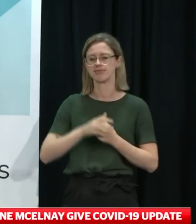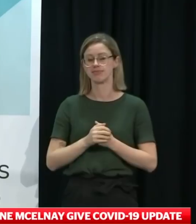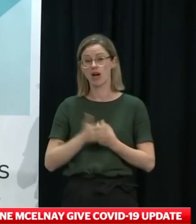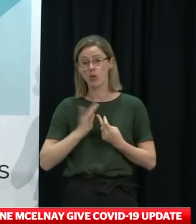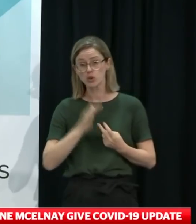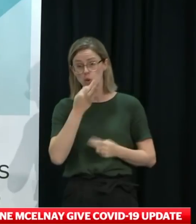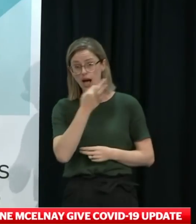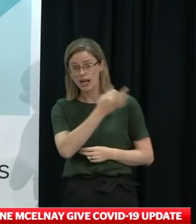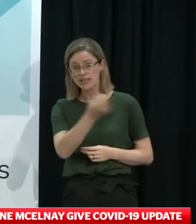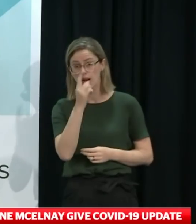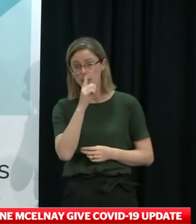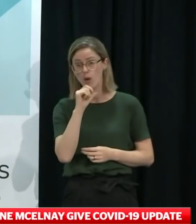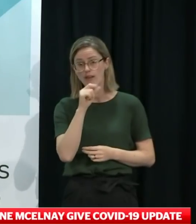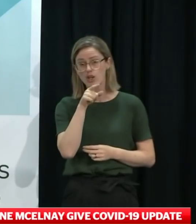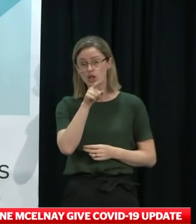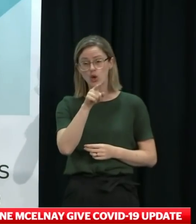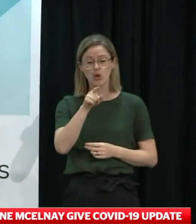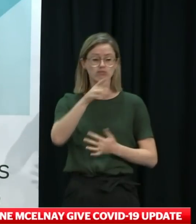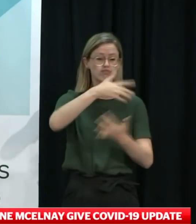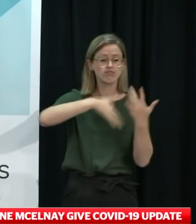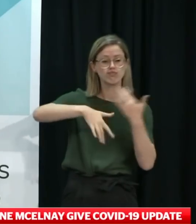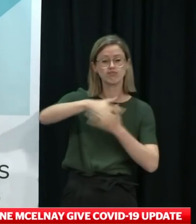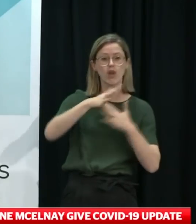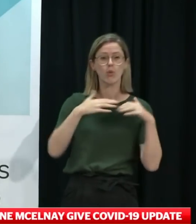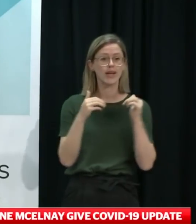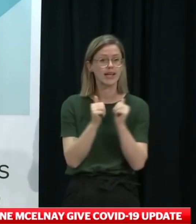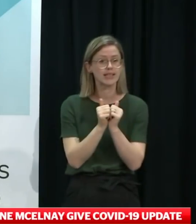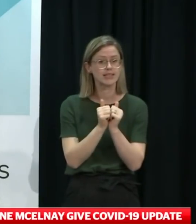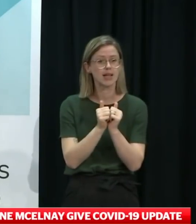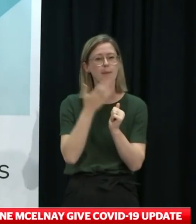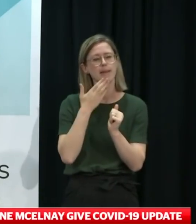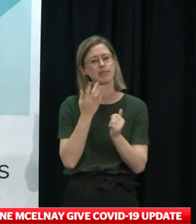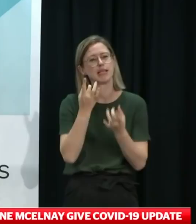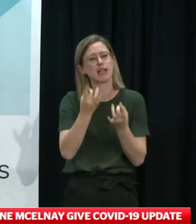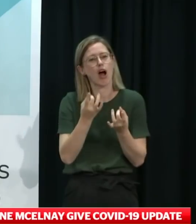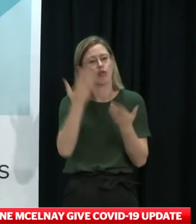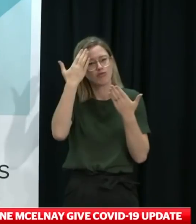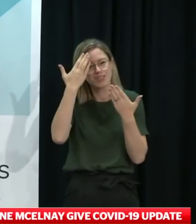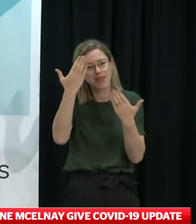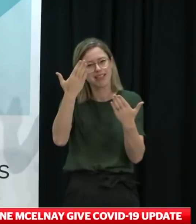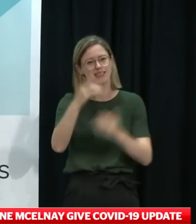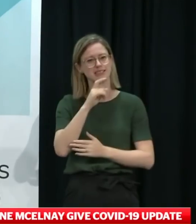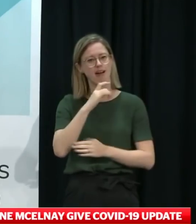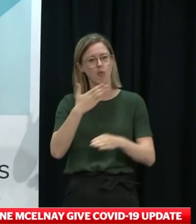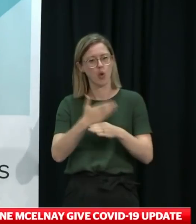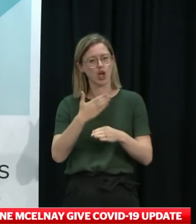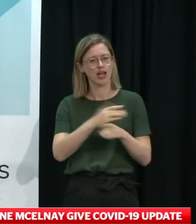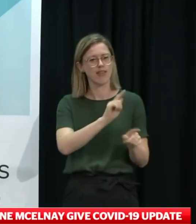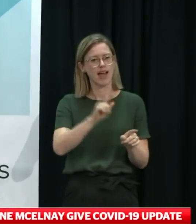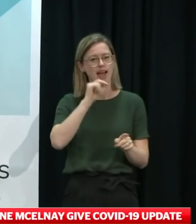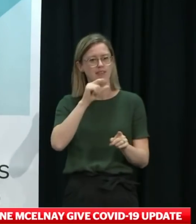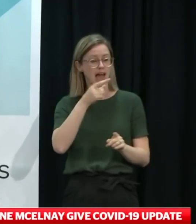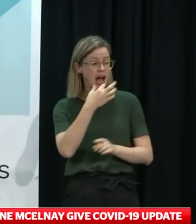a request to those of you who are out and about this weekend to please be kind and respectful to staff who are